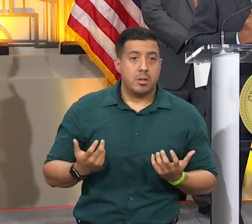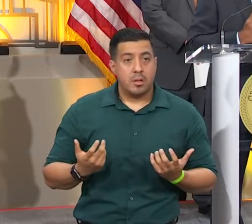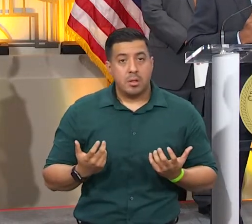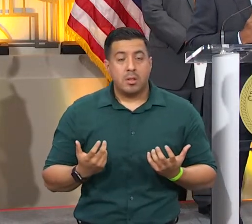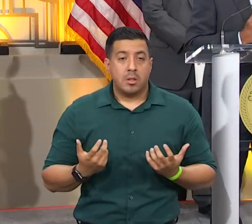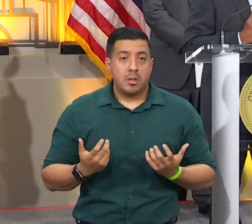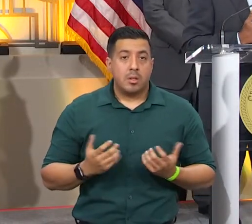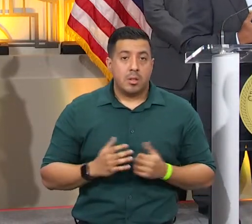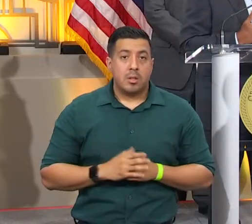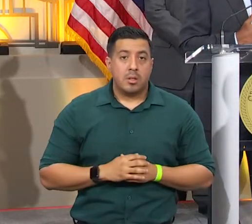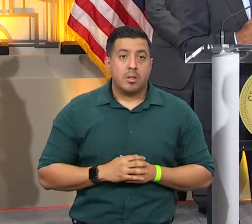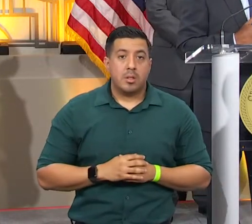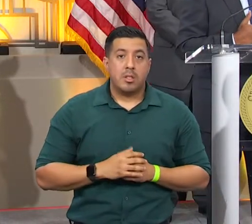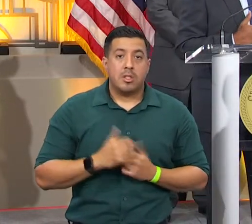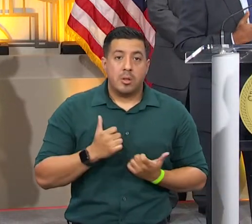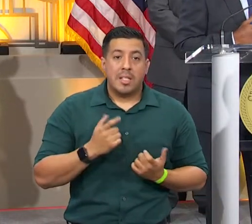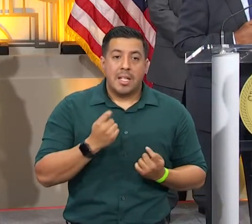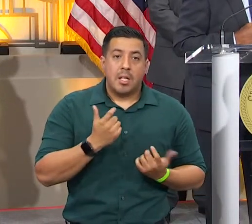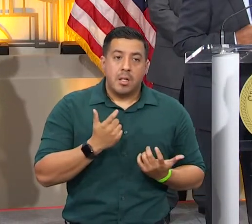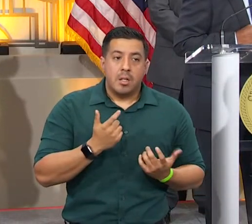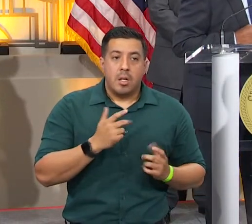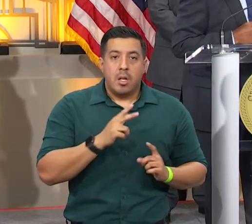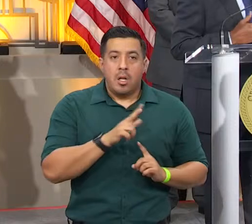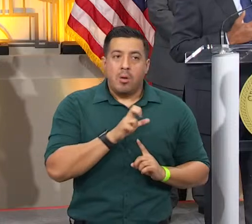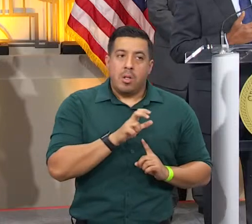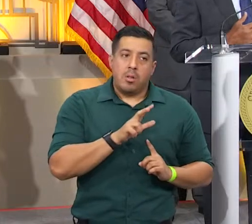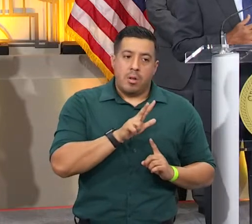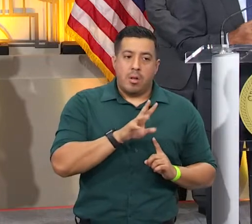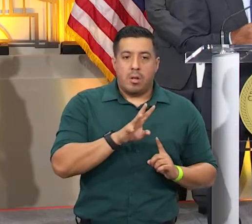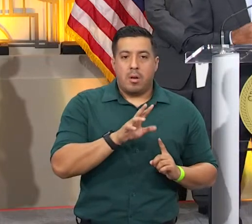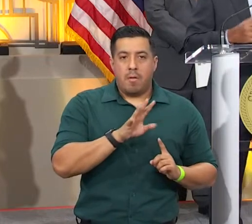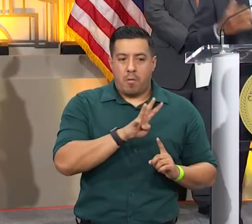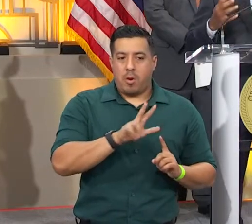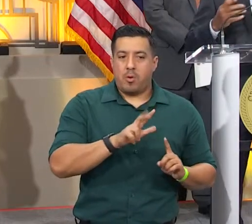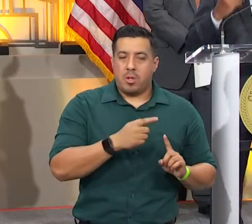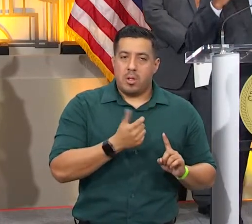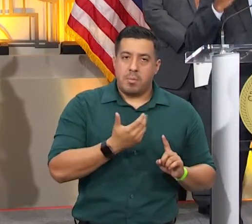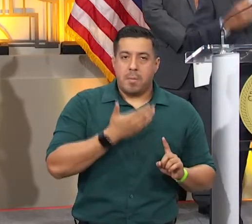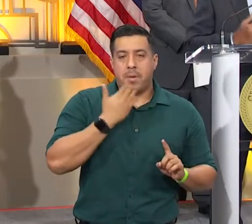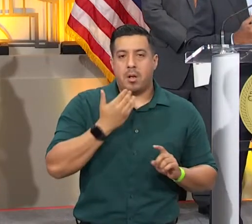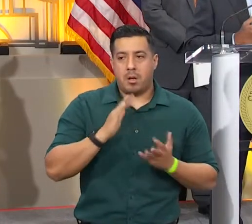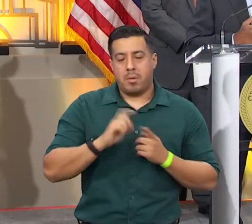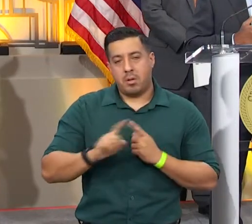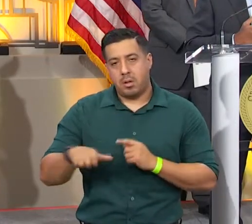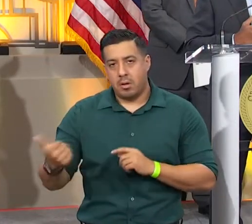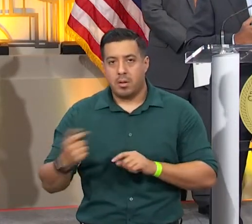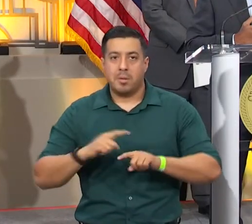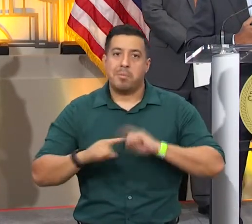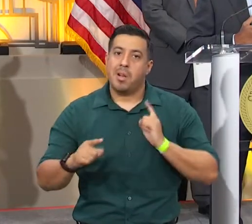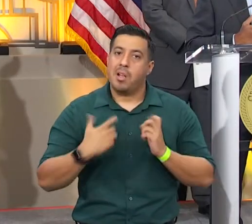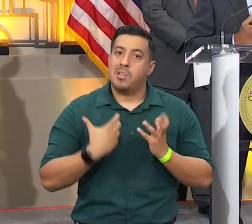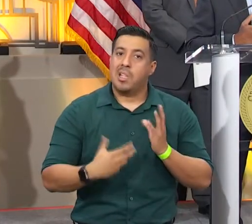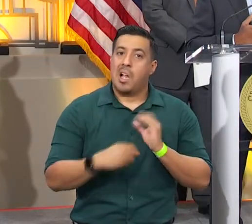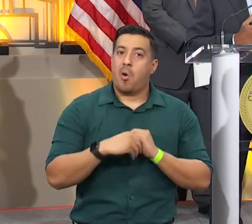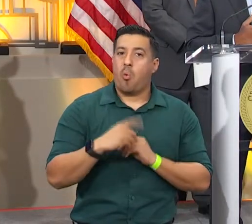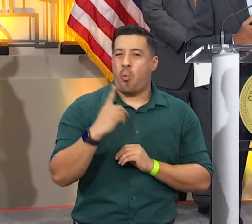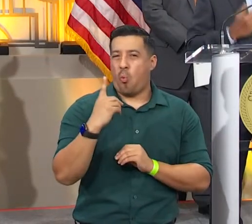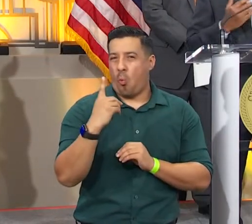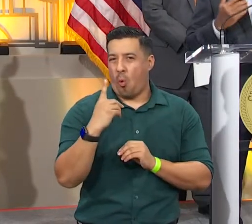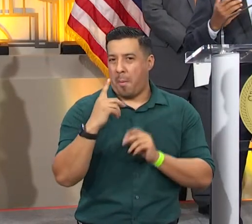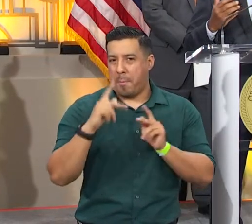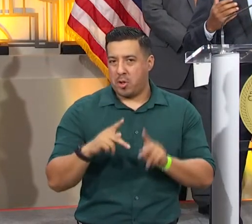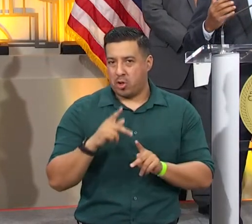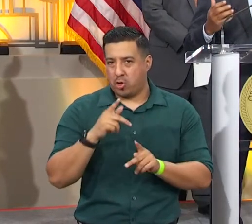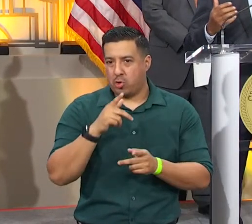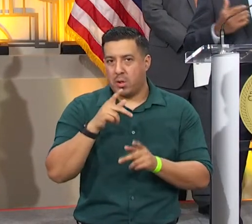and it's something when you can almost rejoice on 343. And then only adding one person.